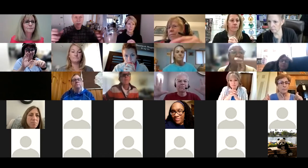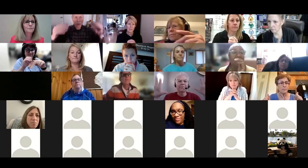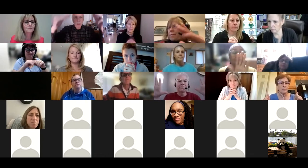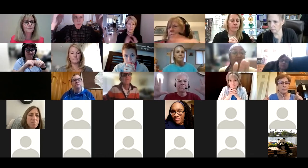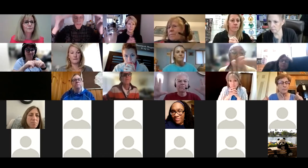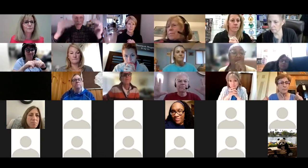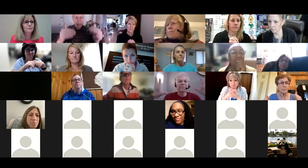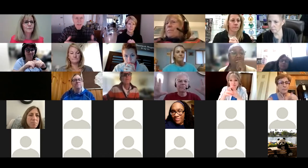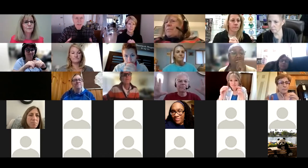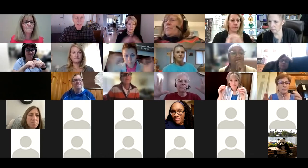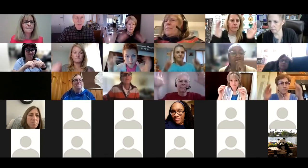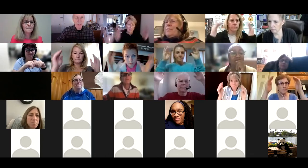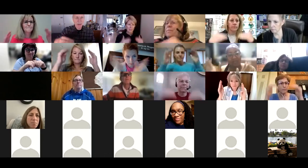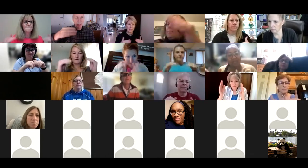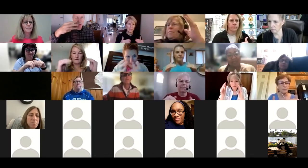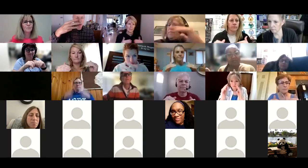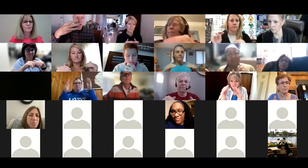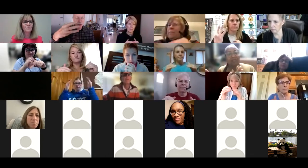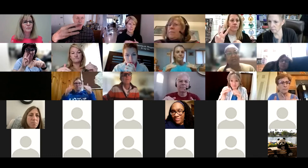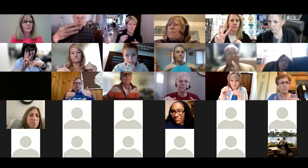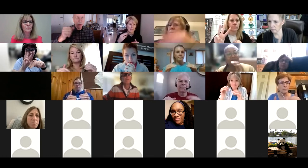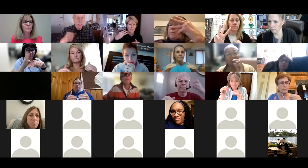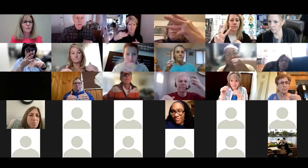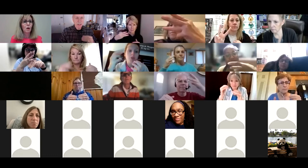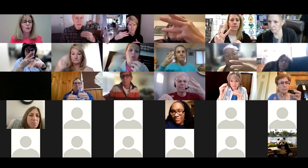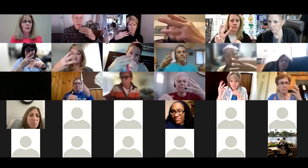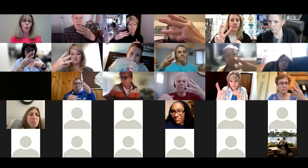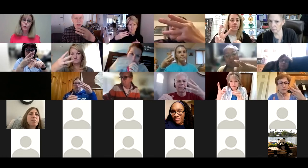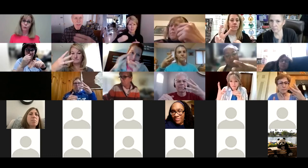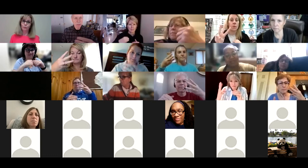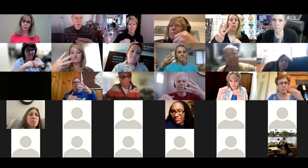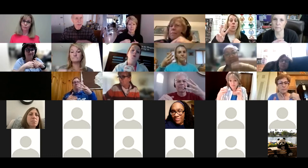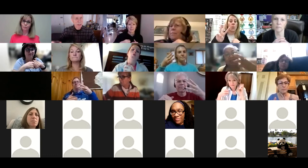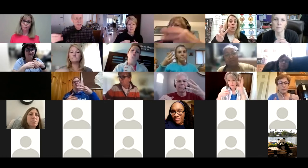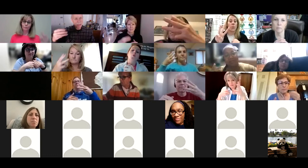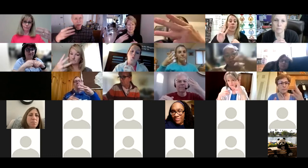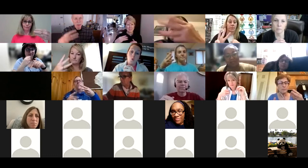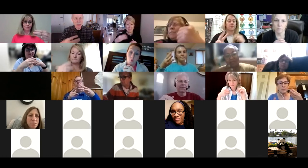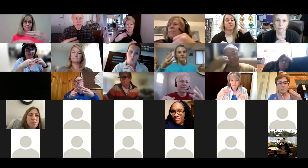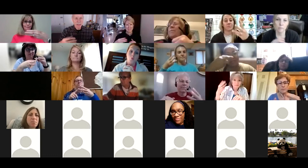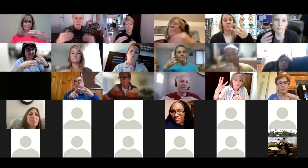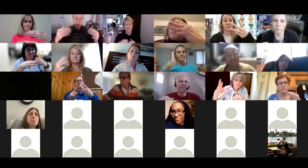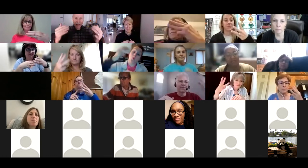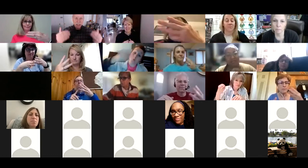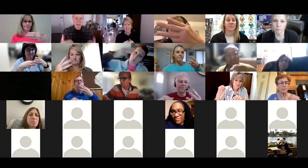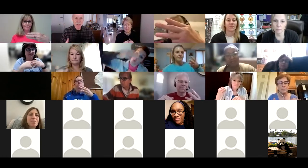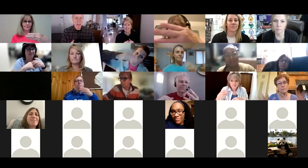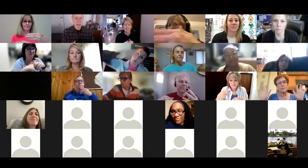When we get to the essay, it's going to be three green sentences, three blue sentences, and three red sentences. That gives us a nice